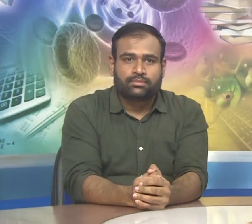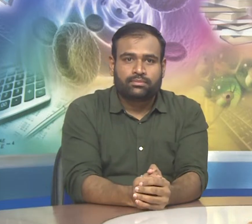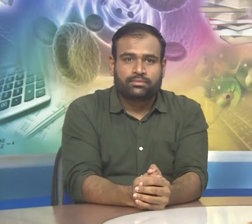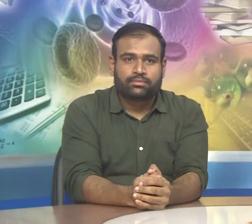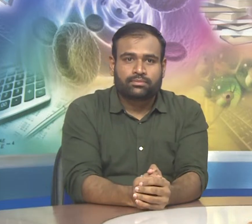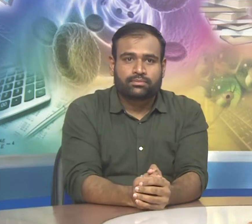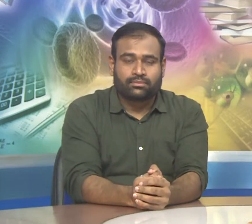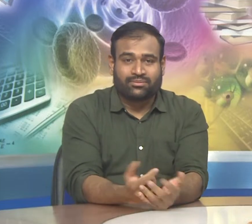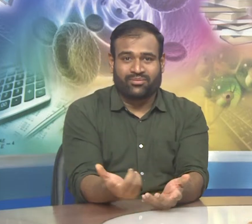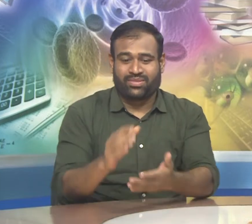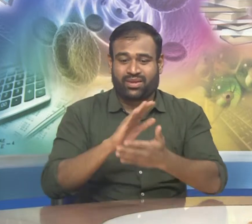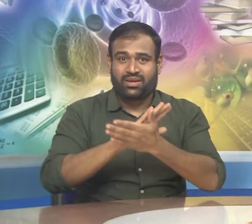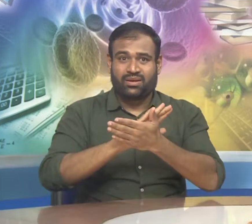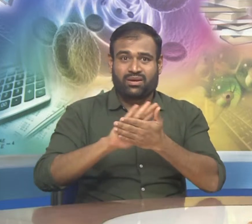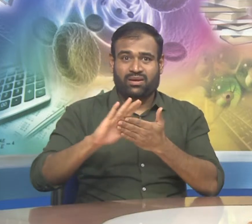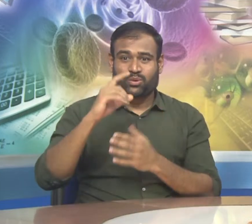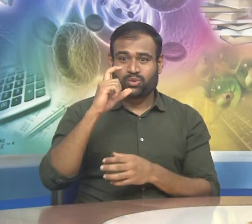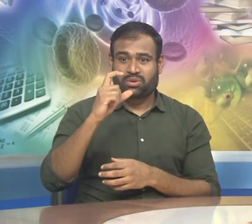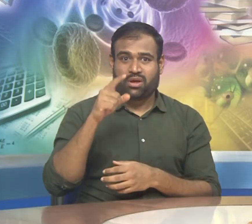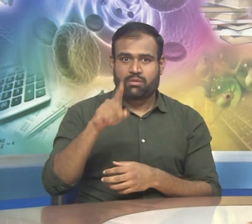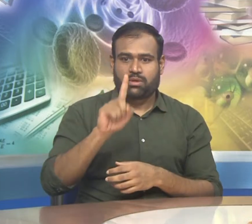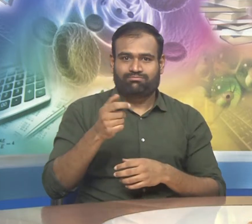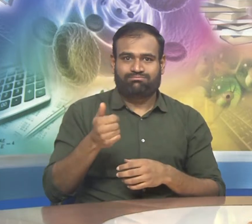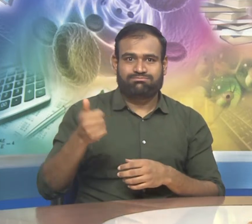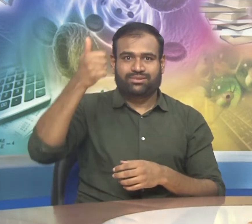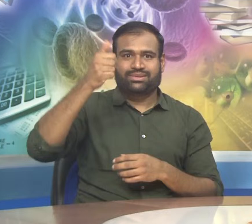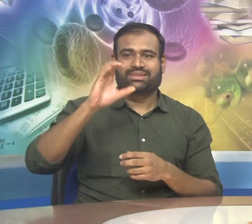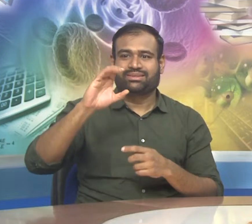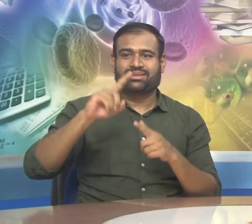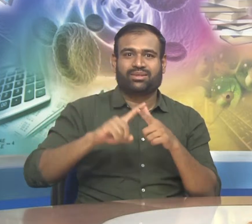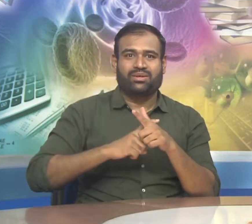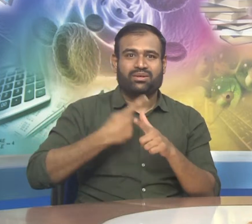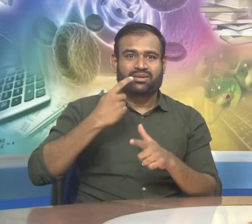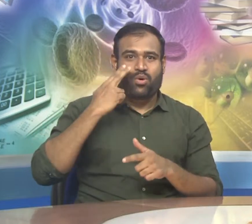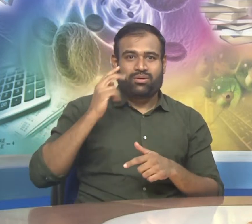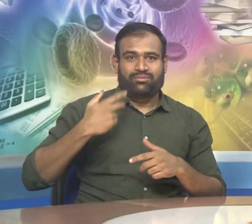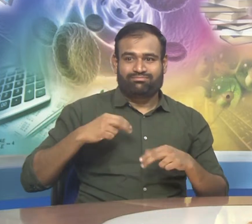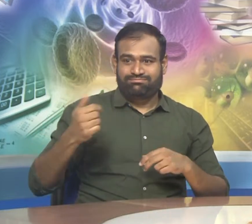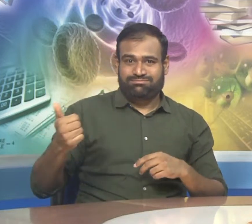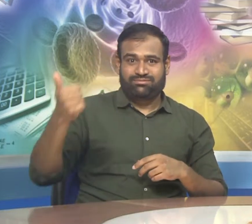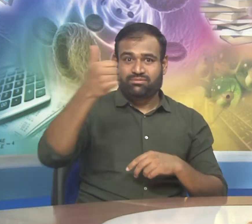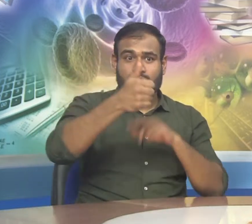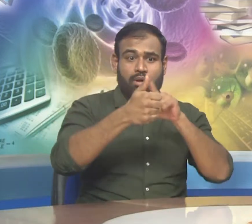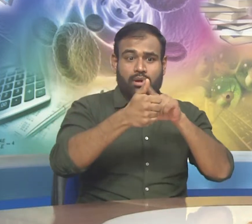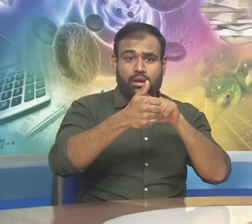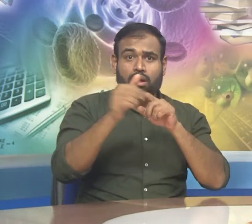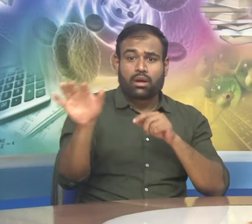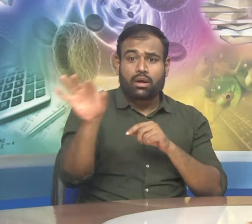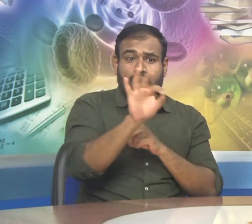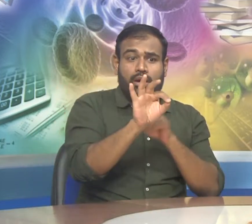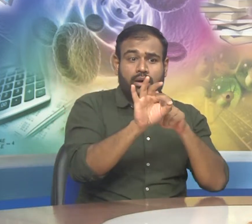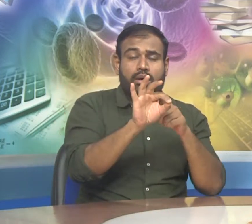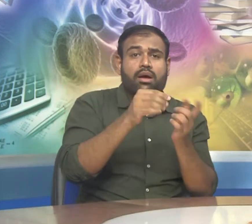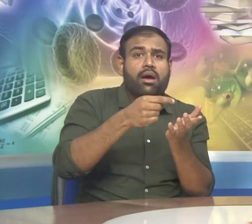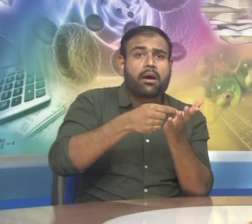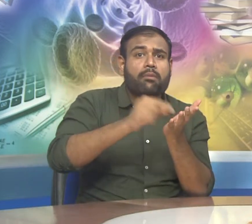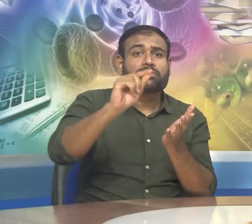Chief Justice of High Court The President has to